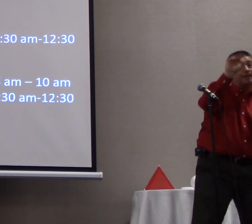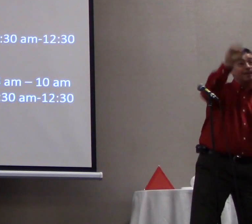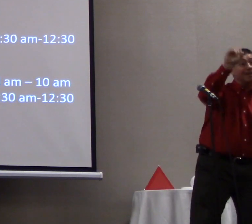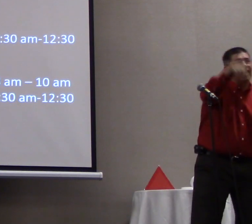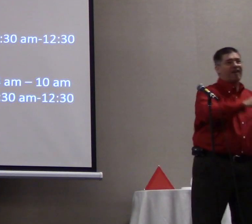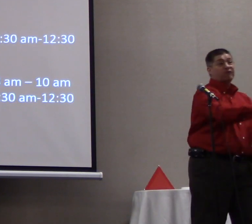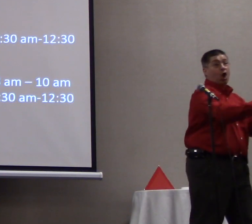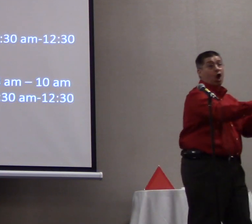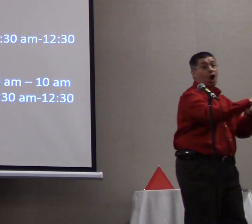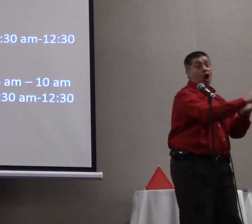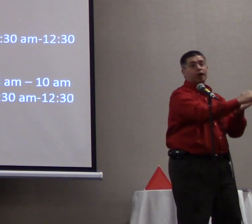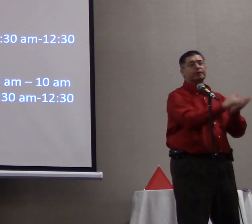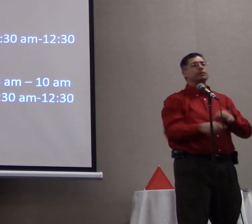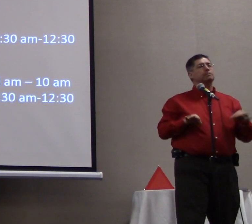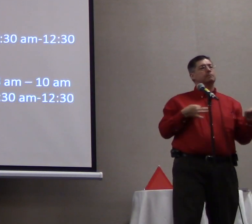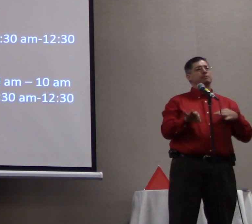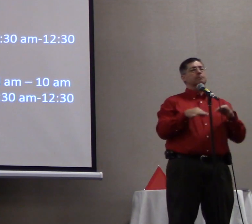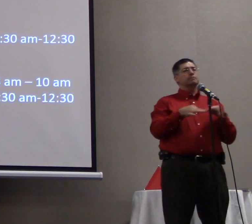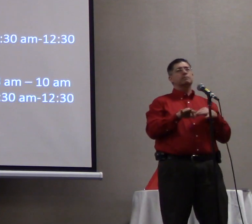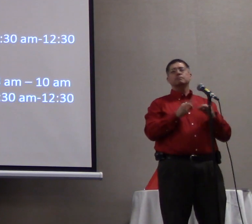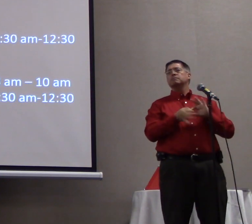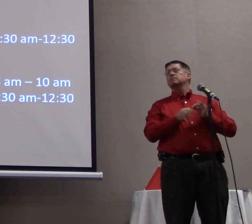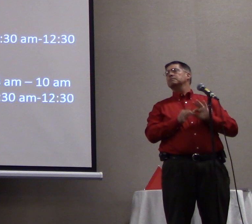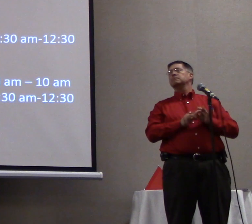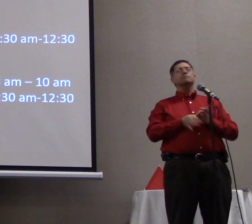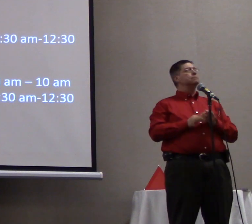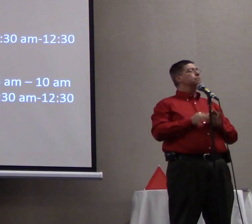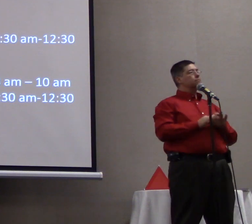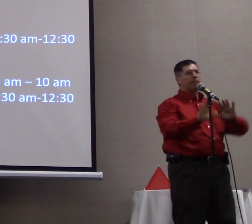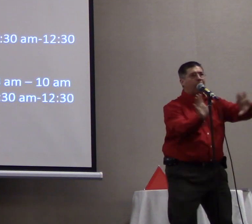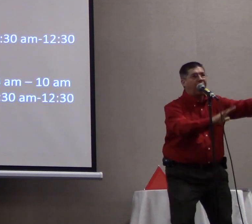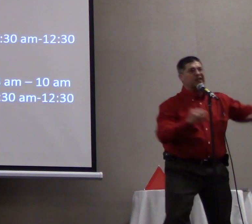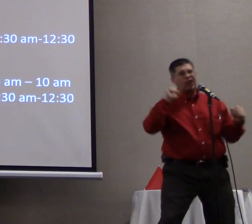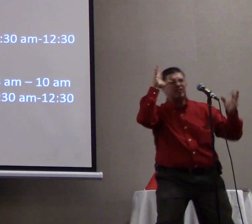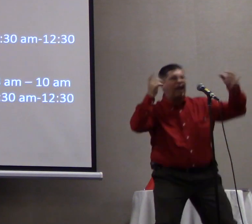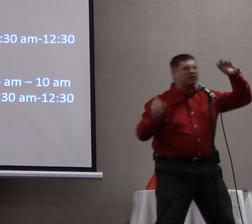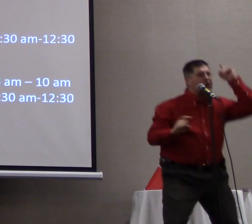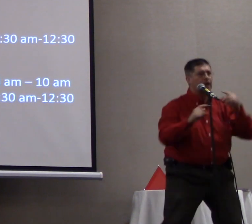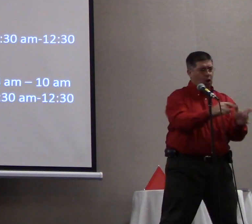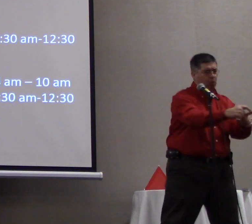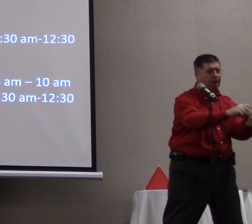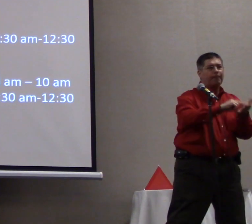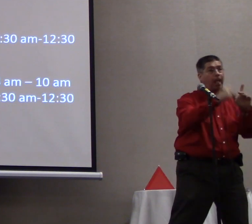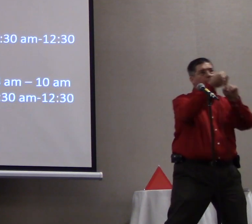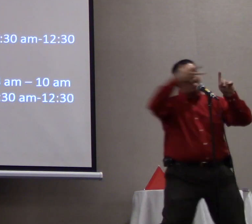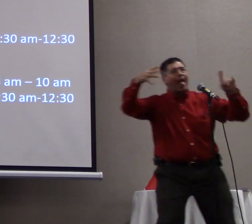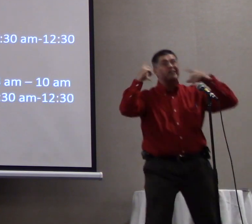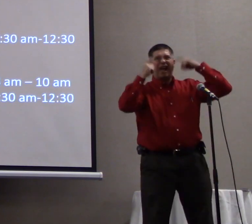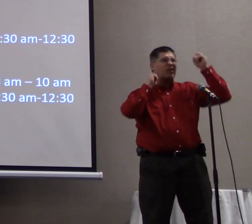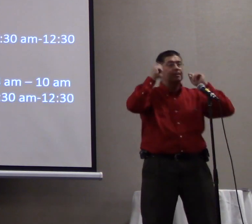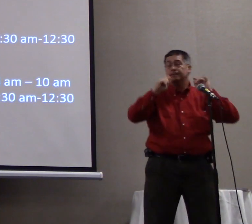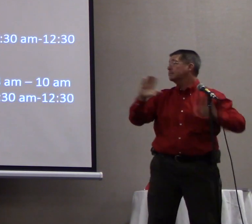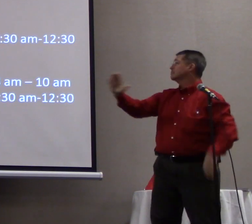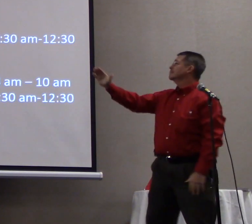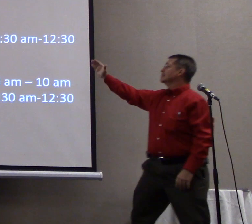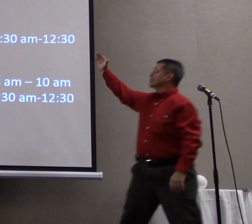it's the Bible and verses from it, and we're going to explain how to interpret all of those and use our facial